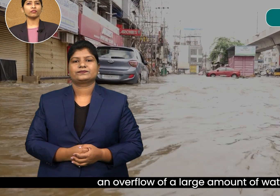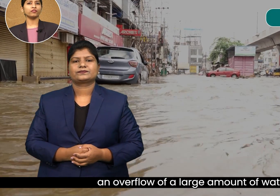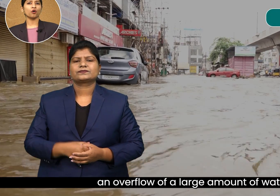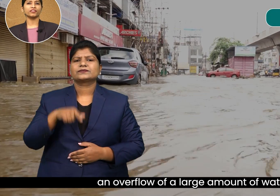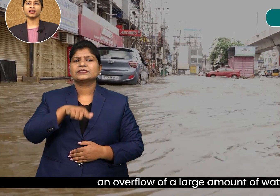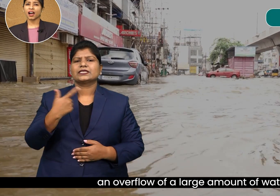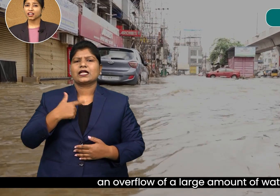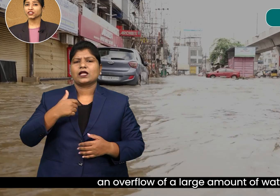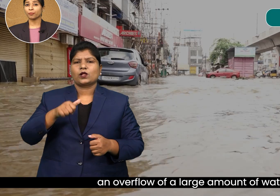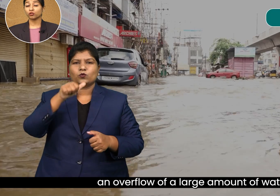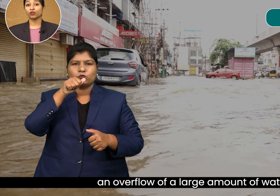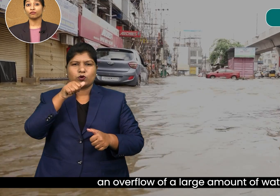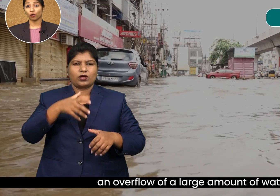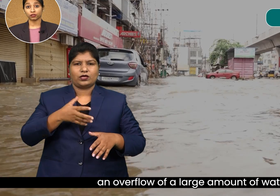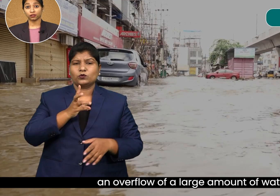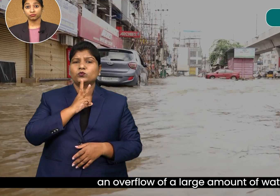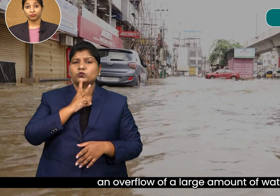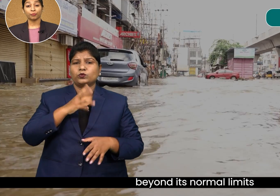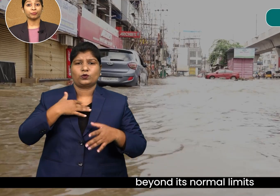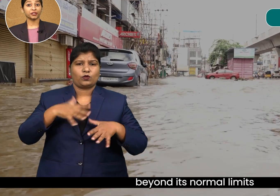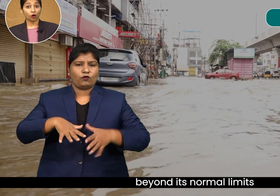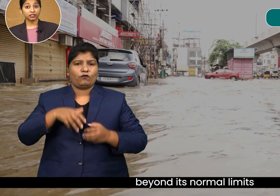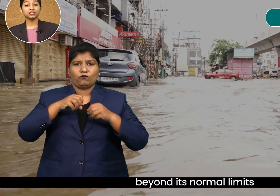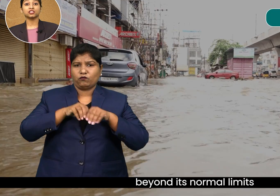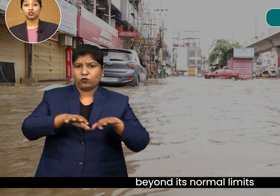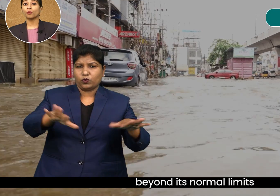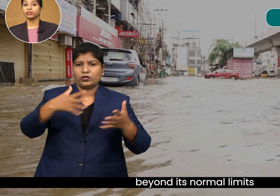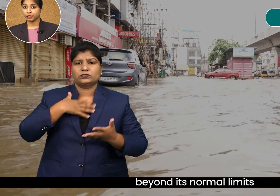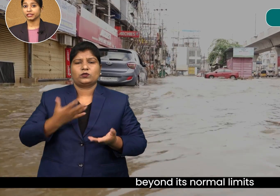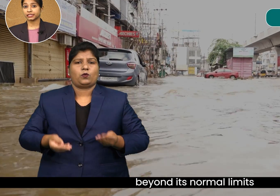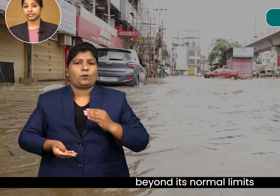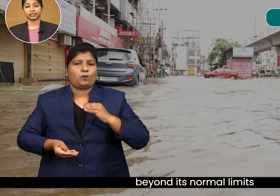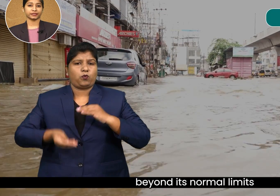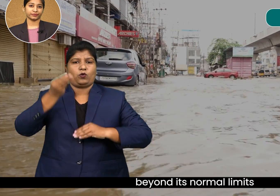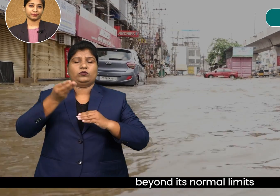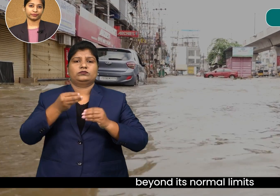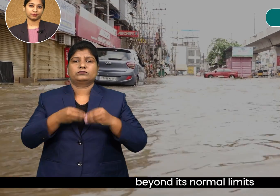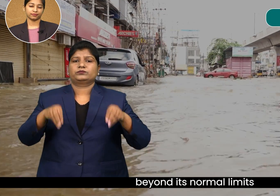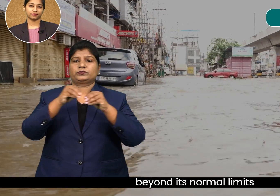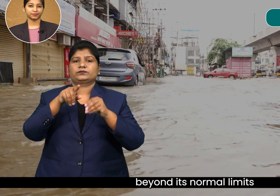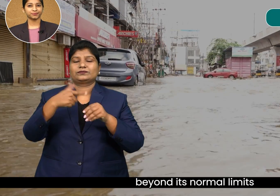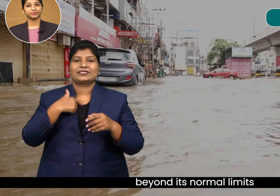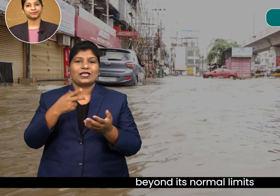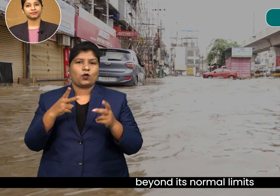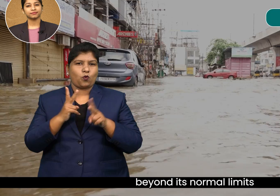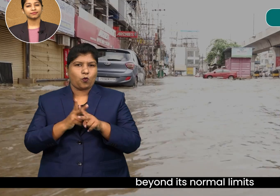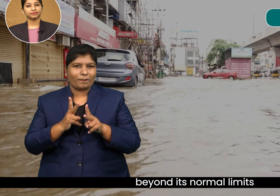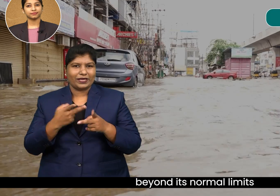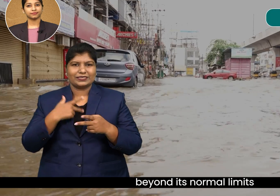an overflow of a large amount of water beyond its normal limits.